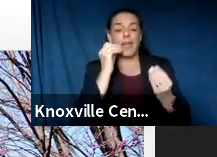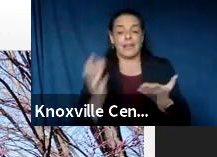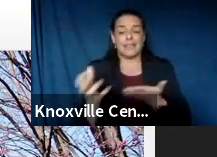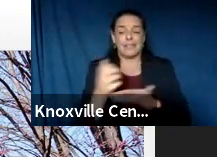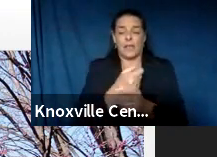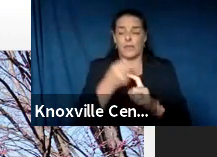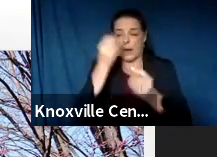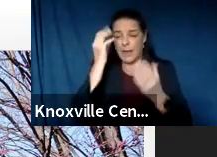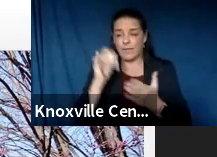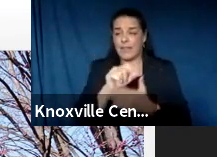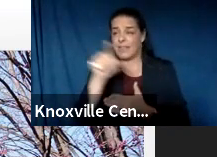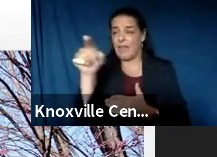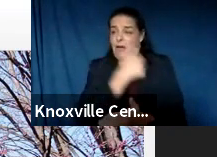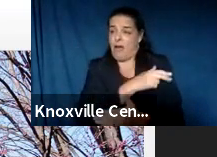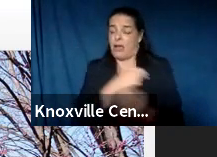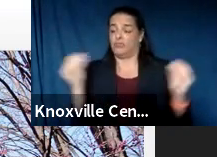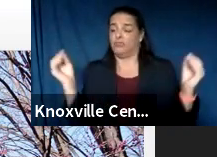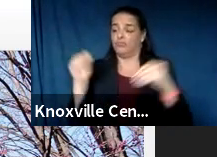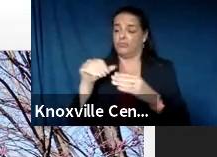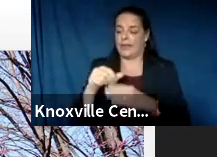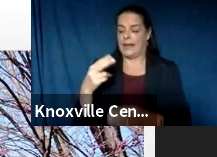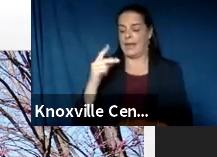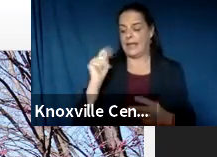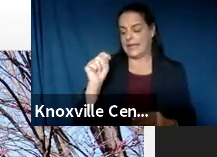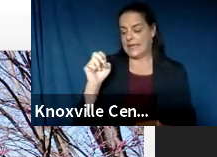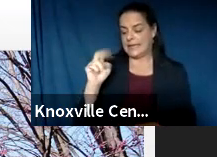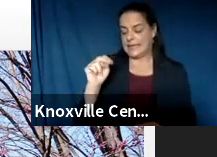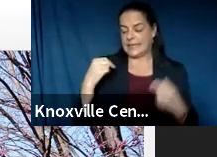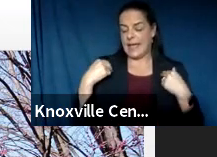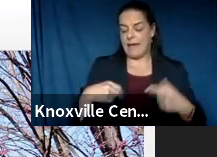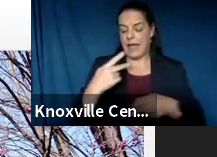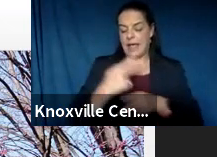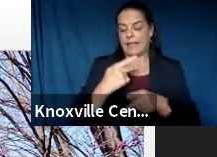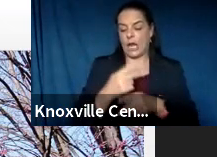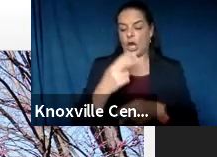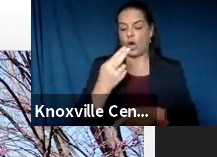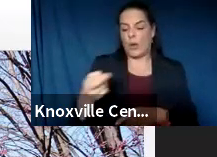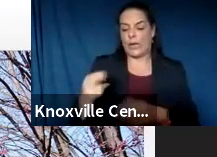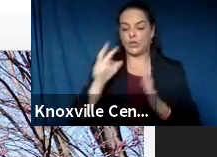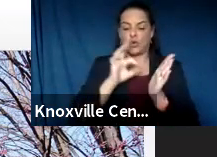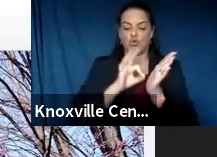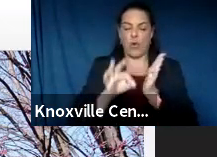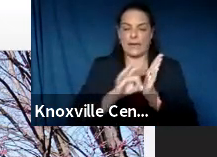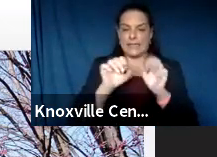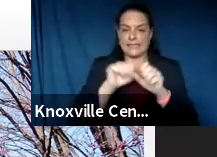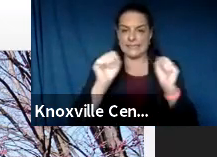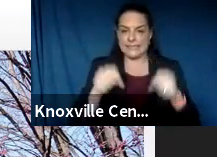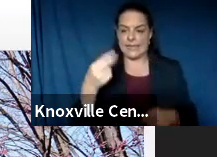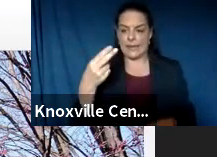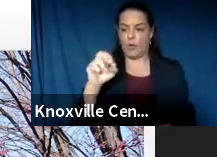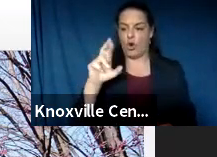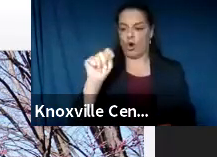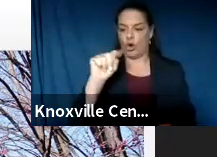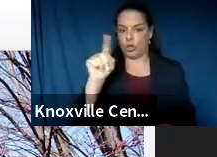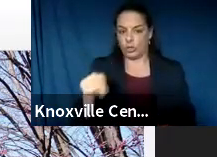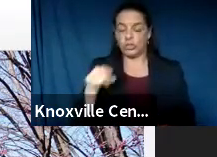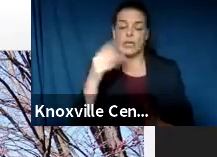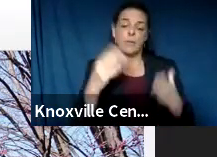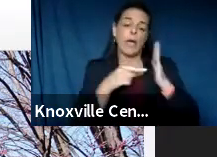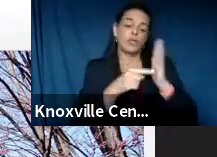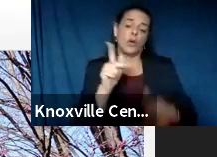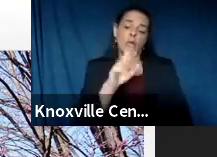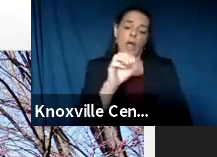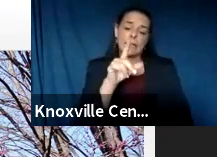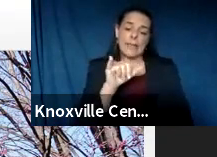that hospitals put into the Tennessee Healthcare Resource Tracking System, or HERTS, and it may reflect Knox County, the East Region,